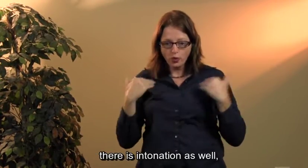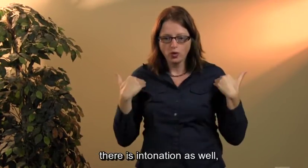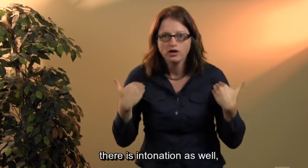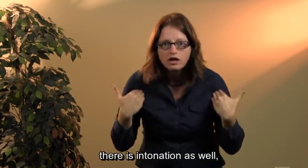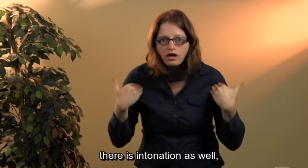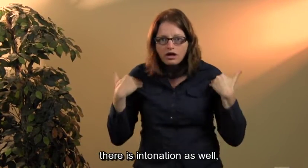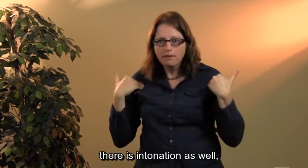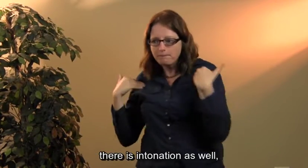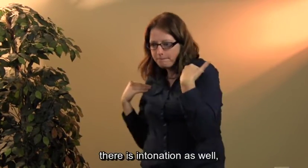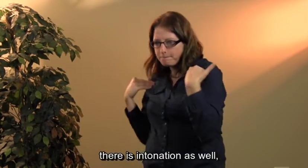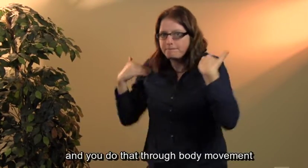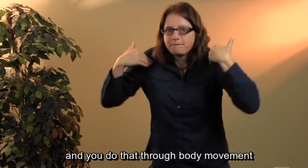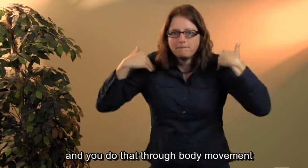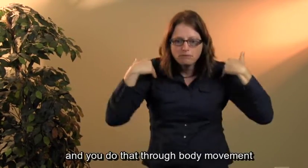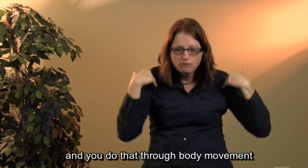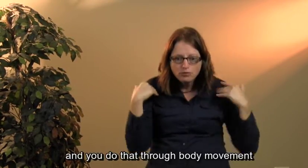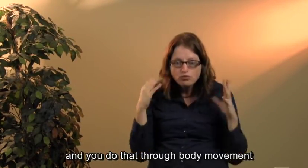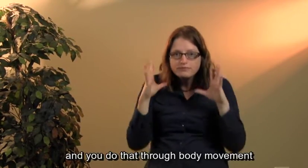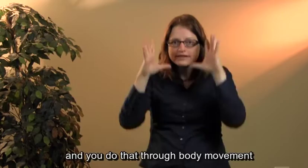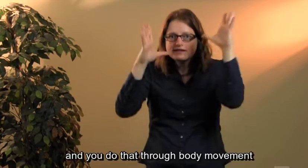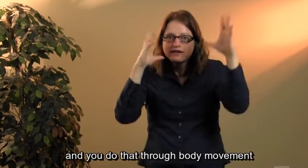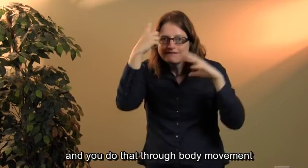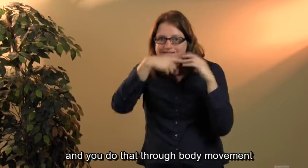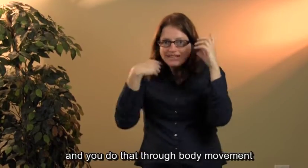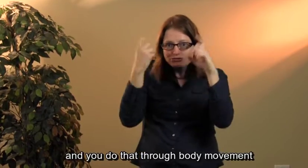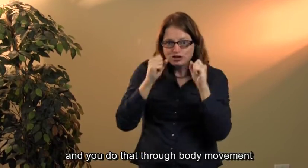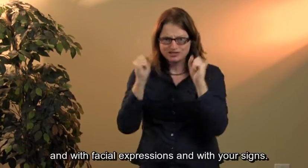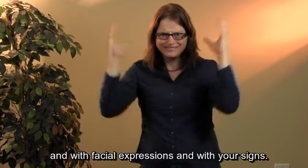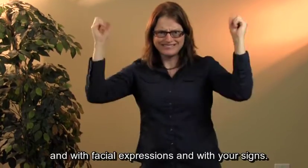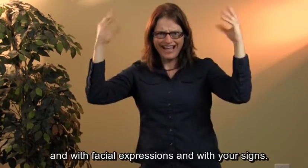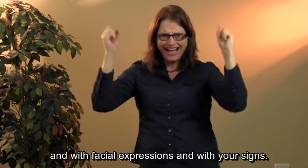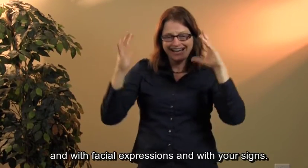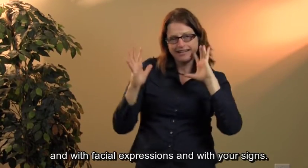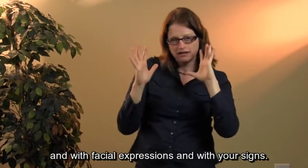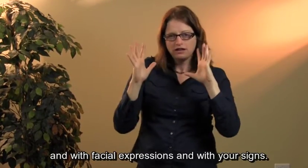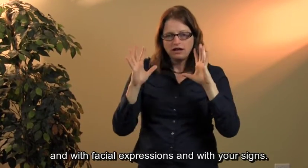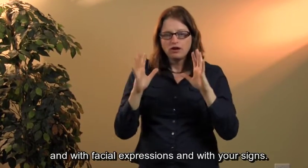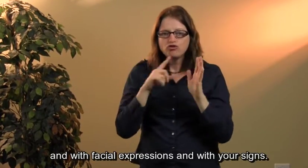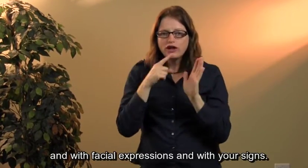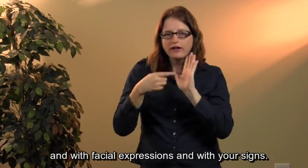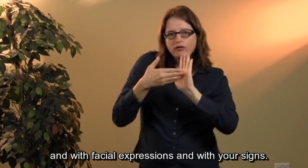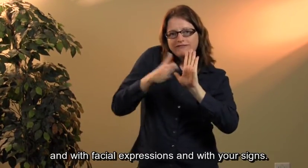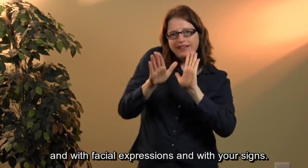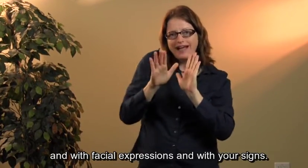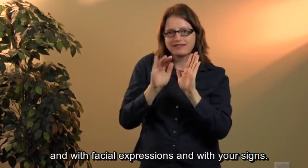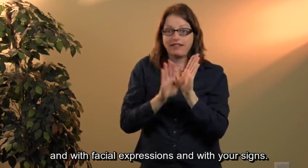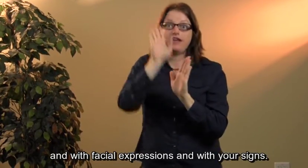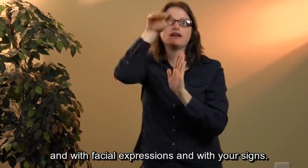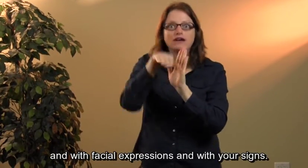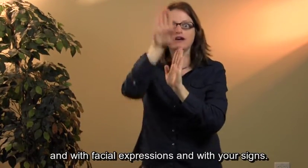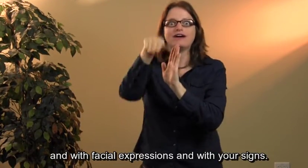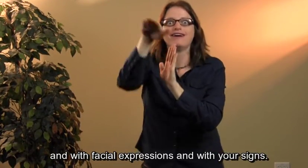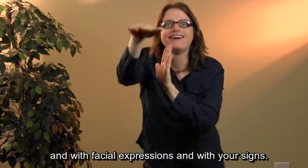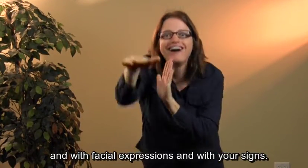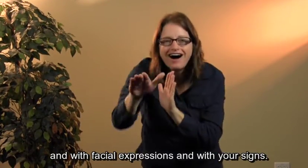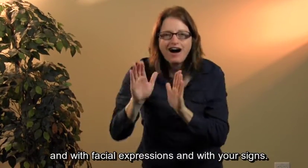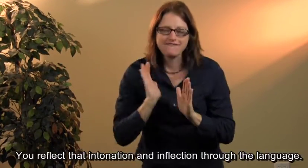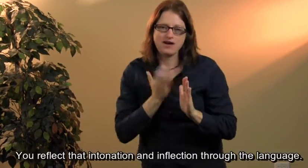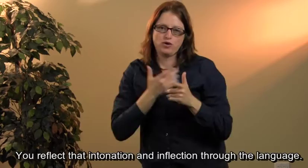is intonation as well, and you do that through body movement and with facial expressions and with your signs. And you